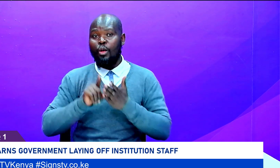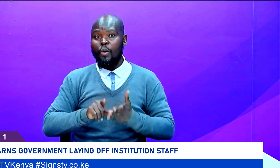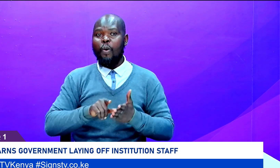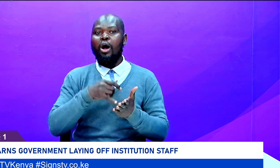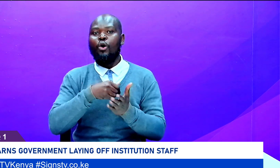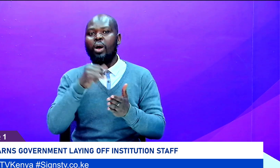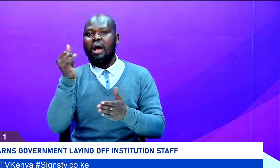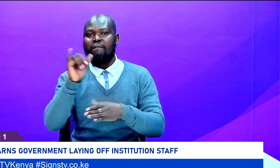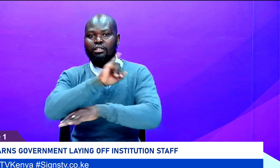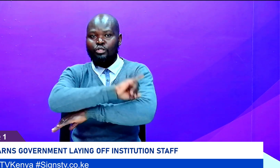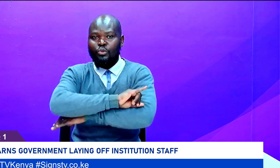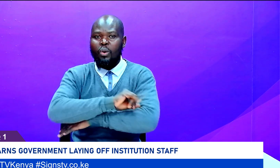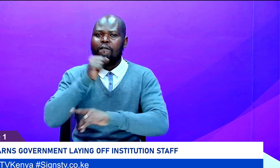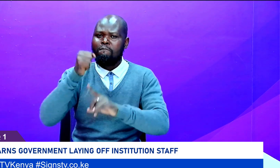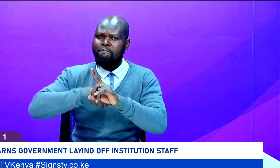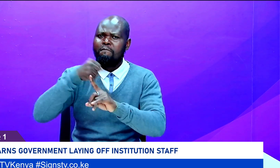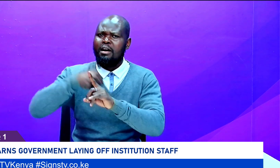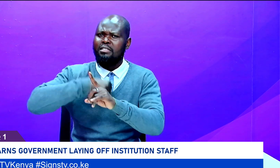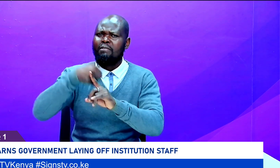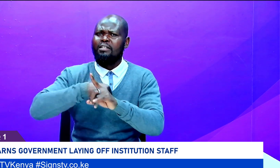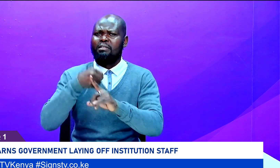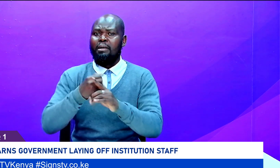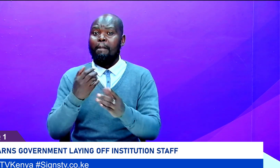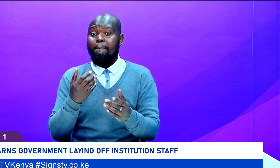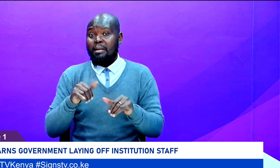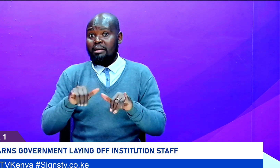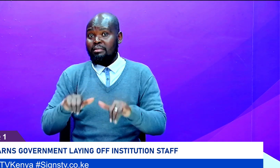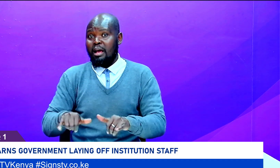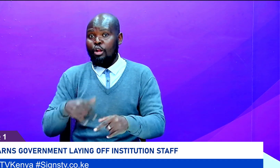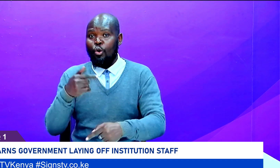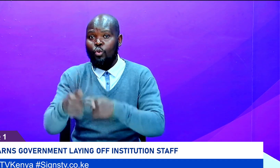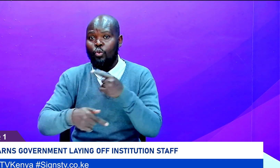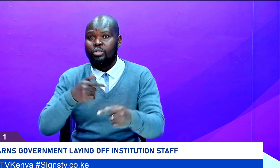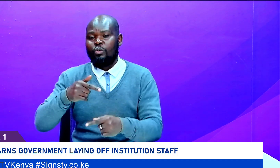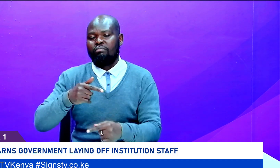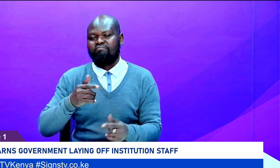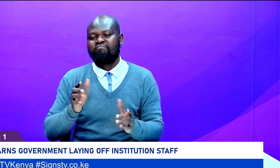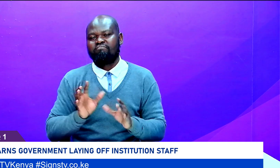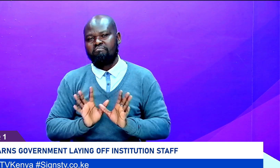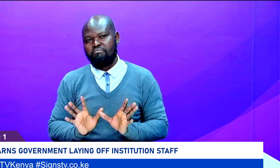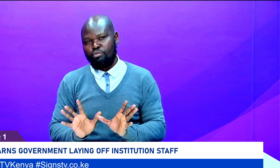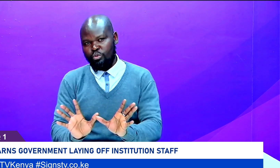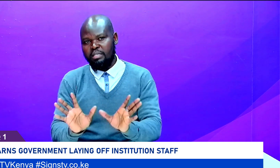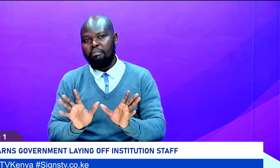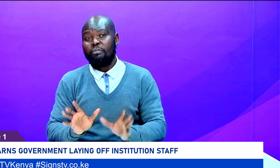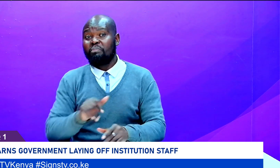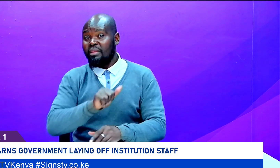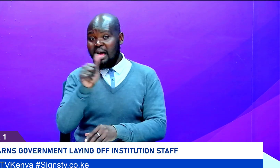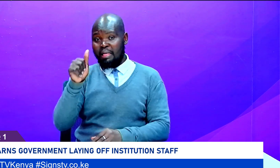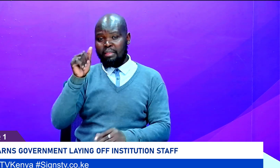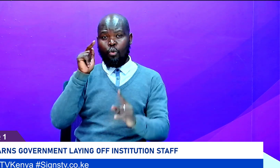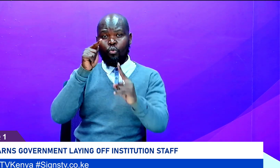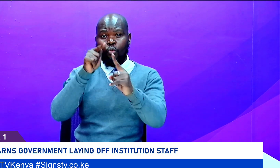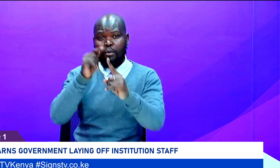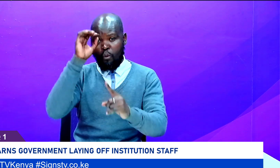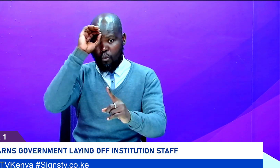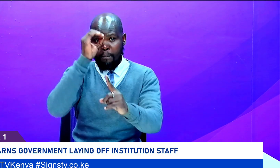increasingly agitated. Students are financially strained due to the delayed loans, and institutions are struggling to